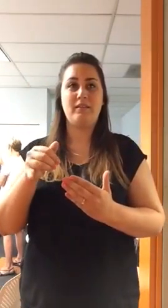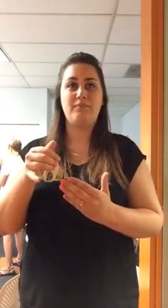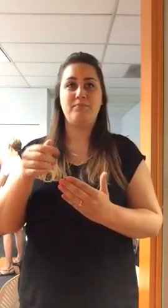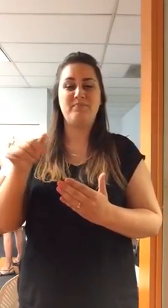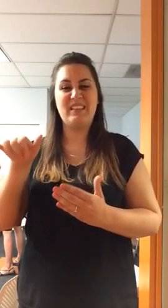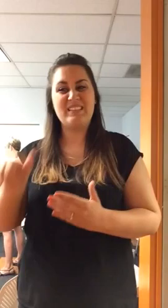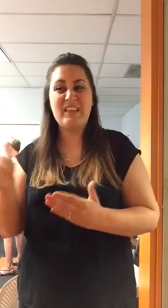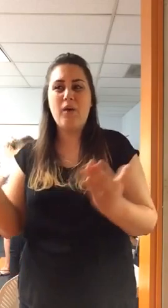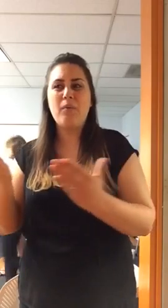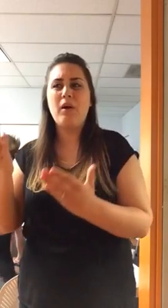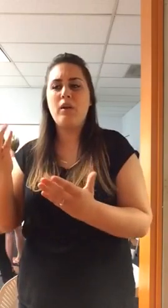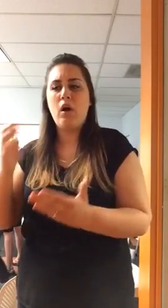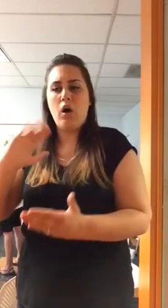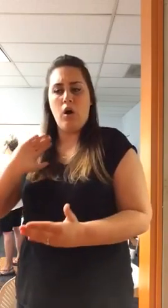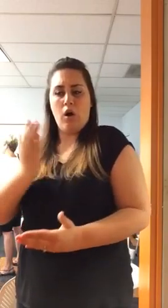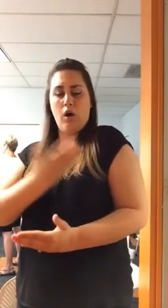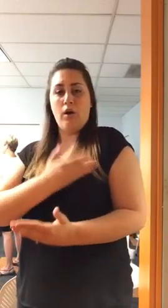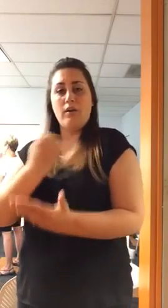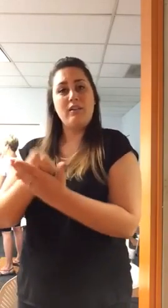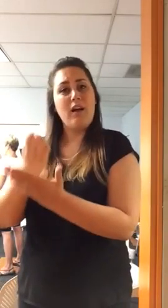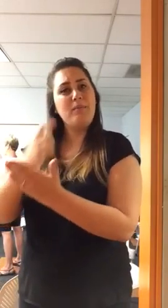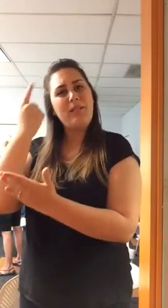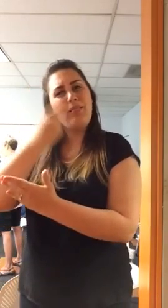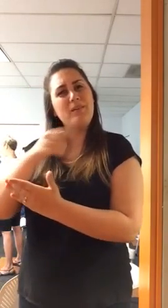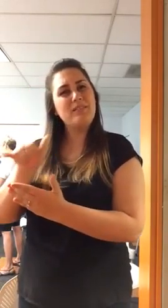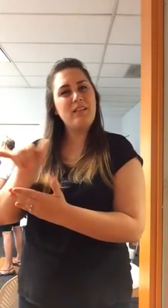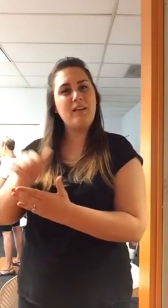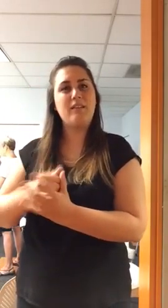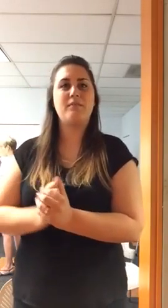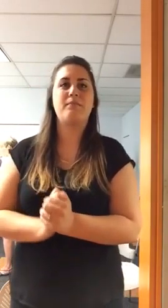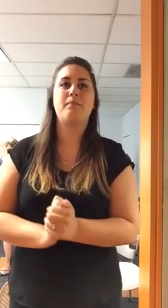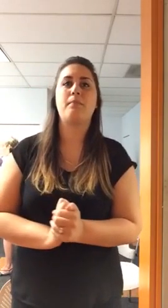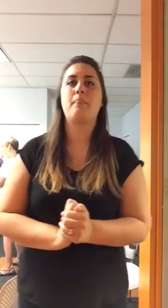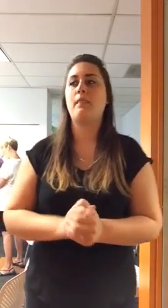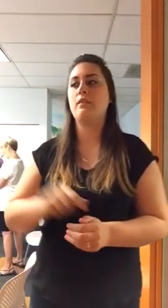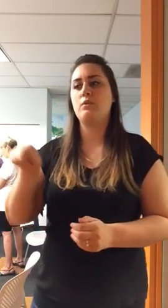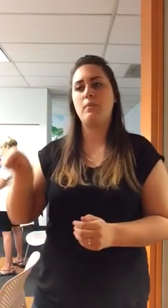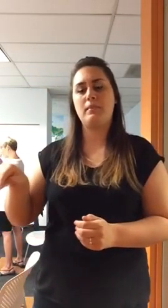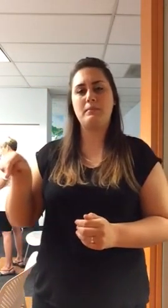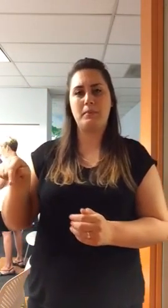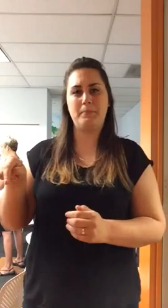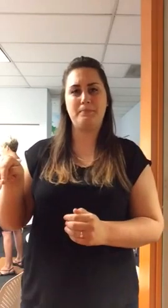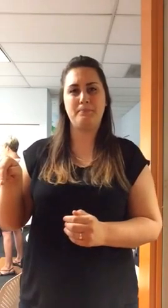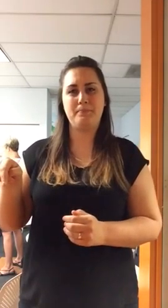our economy? All right? So in a laissez-faire economy, does anyone know what they want to be when they